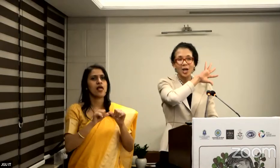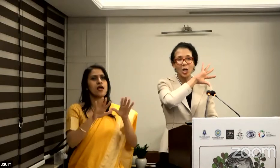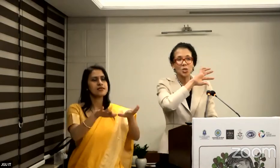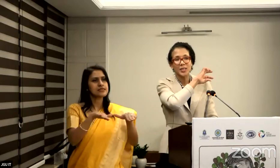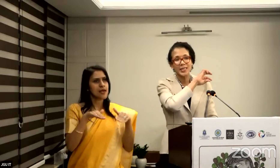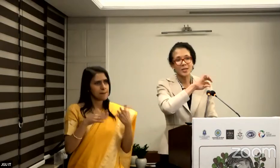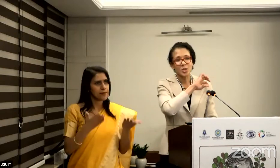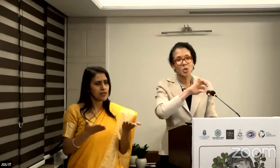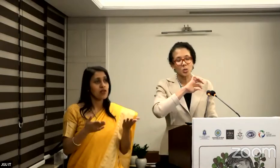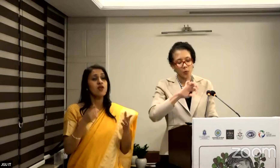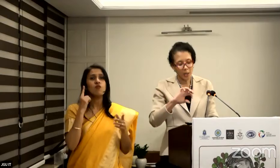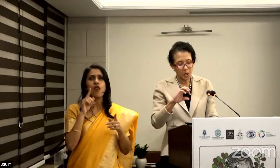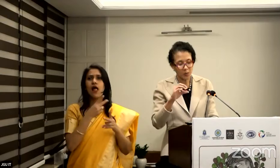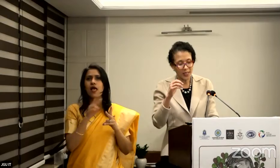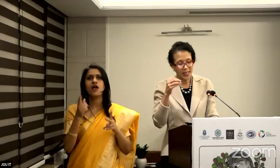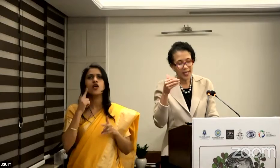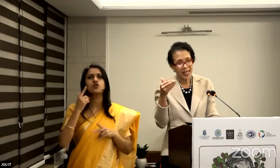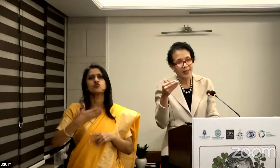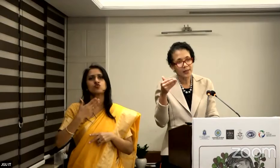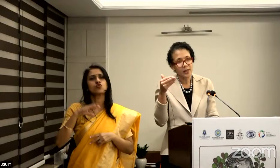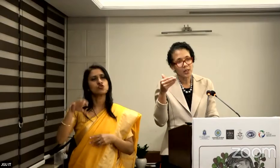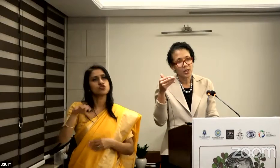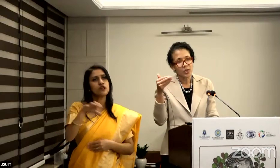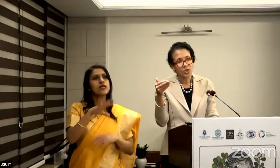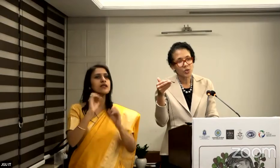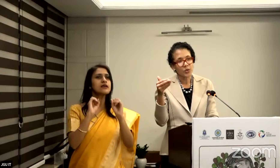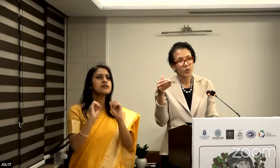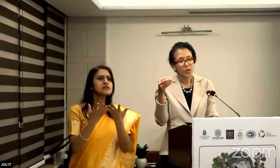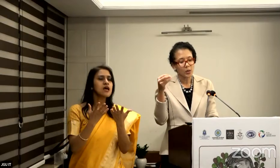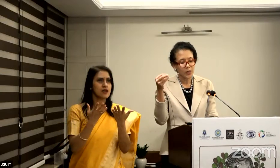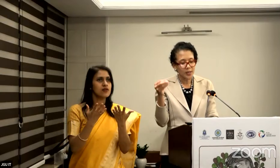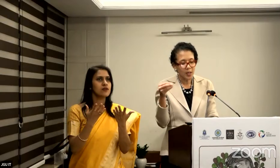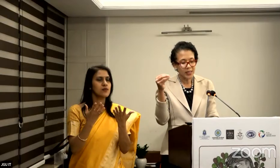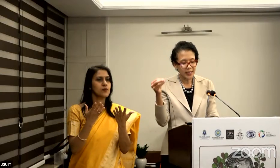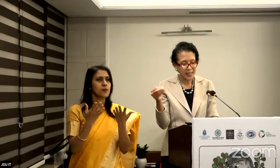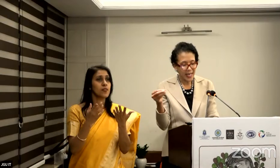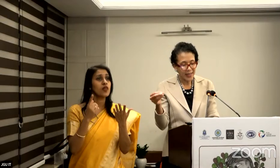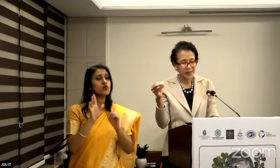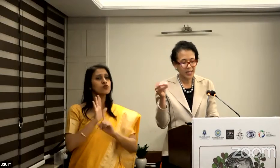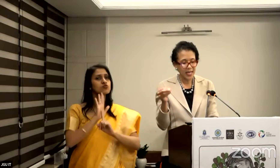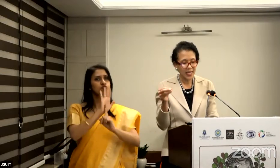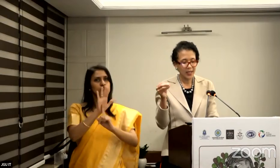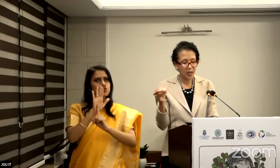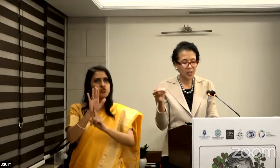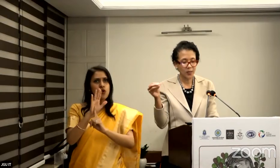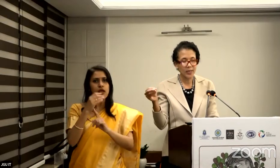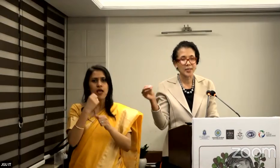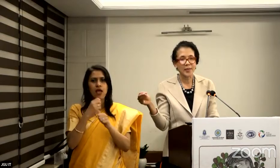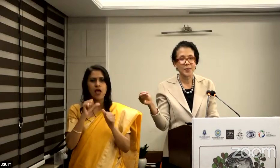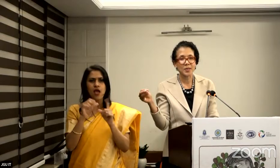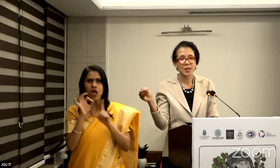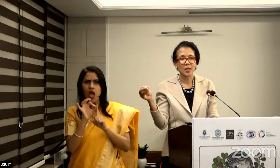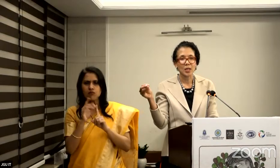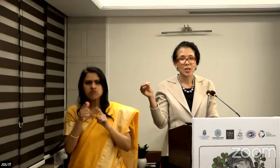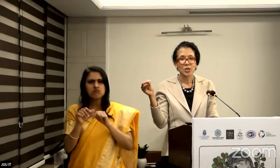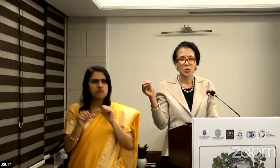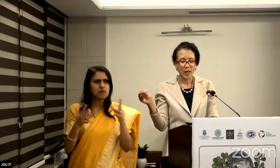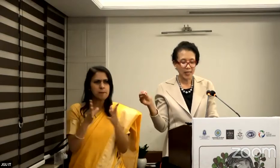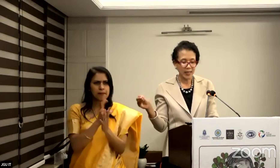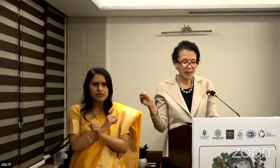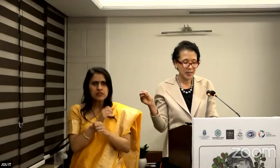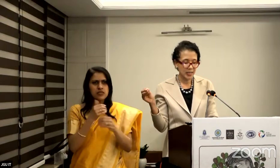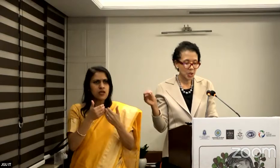that alternate institutional pressure began to result in the GATT taking concrete steps